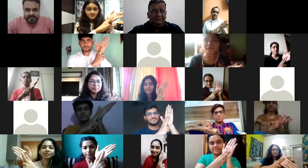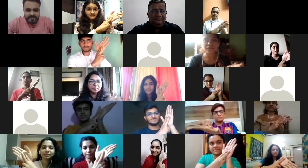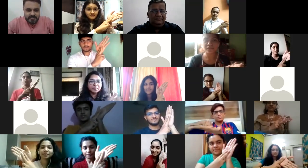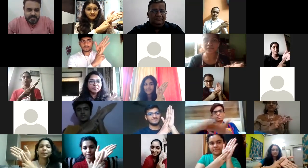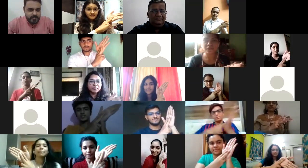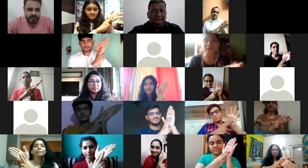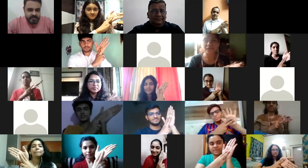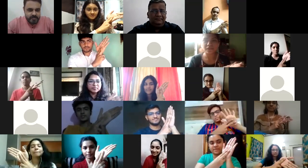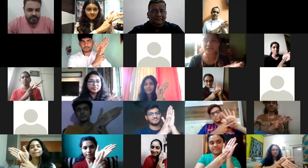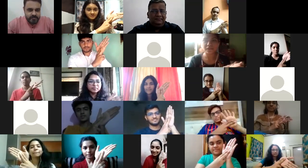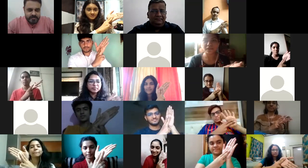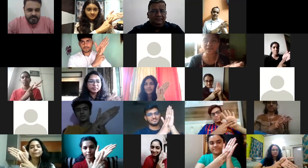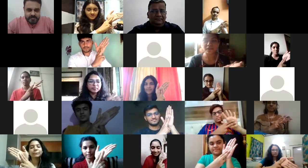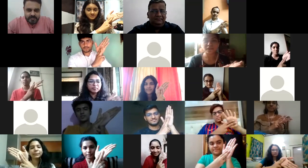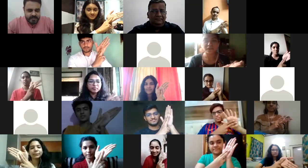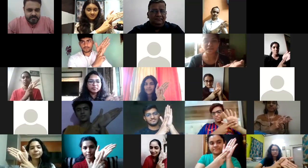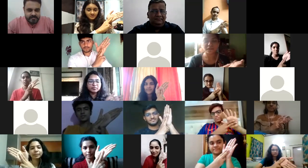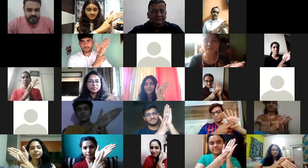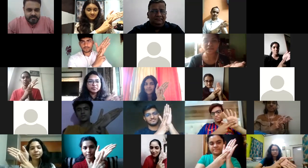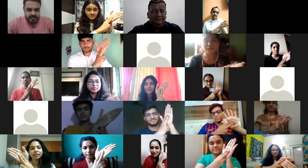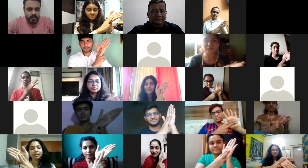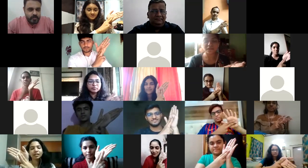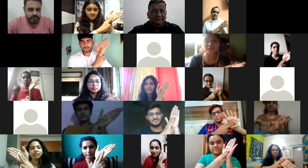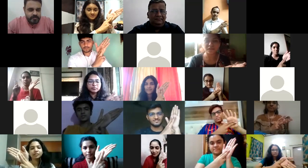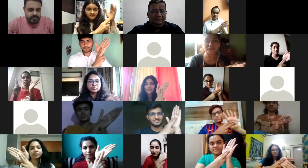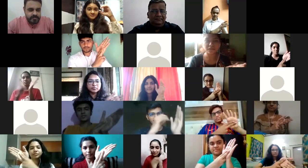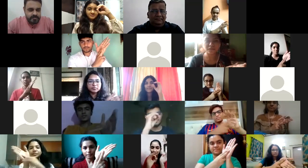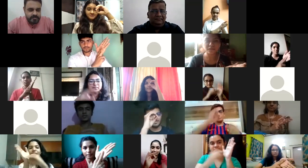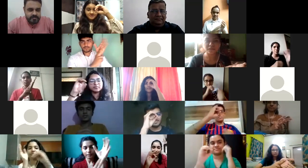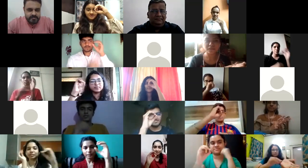just club your fingers, all of you. N. O,